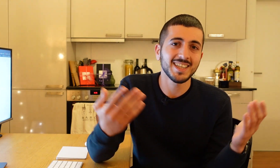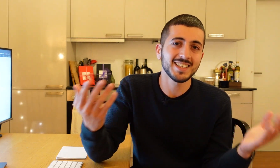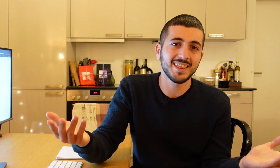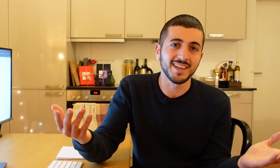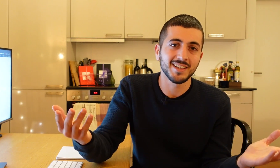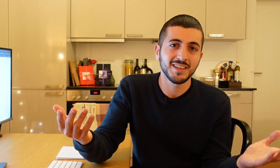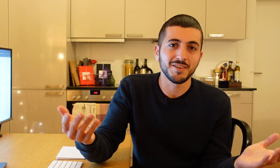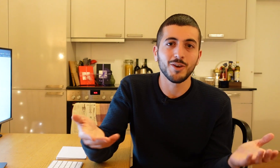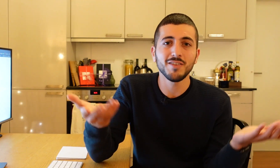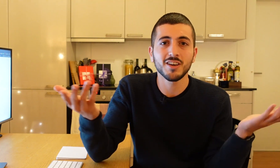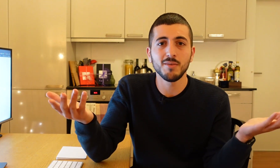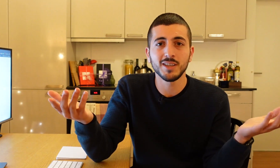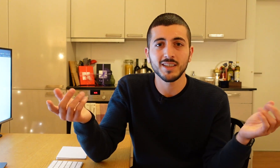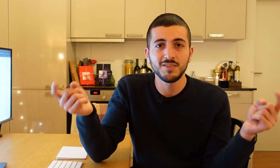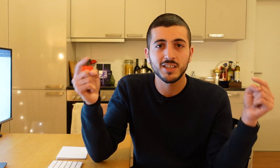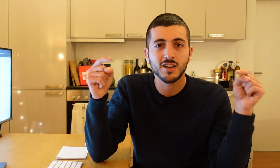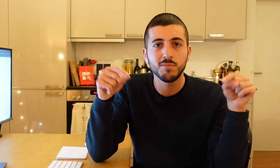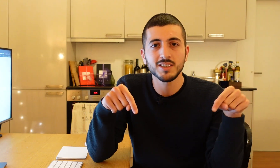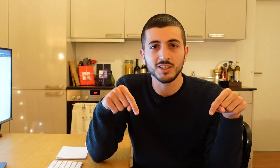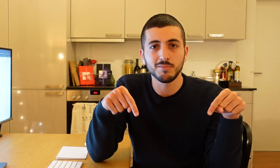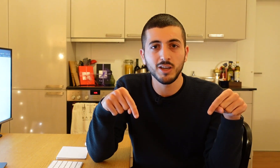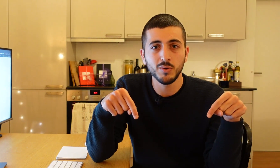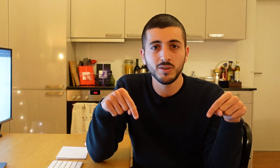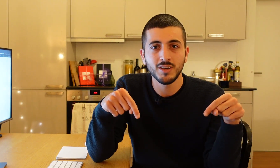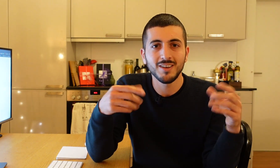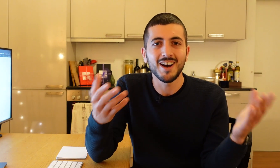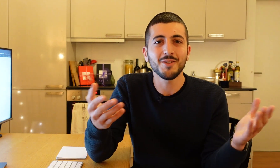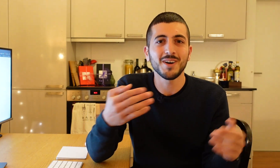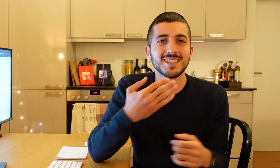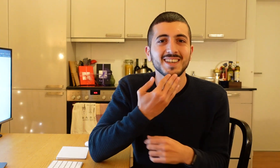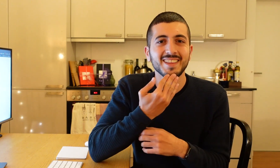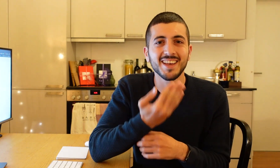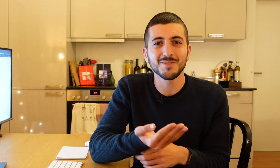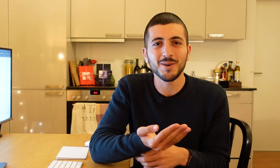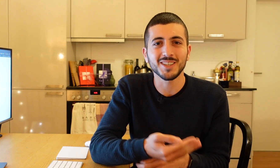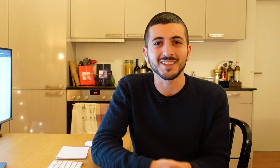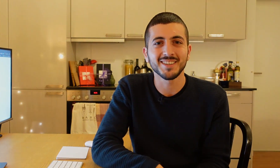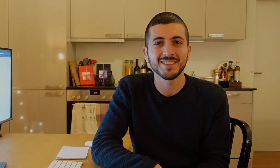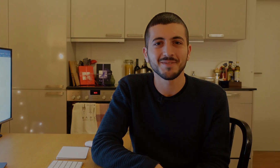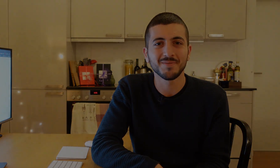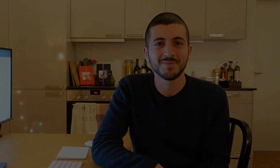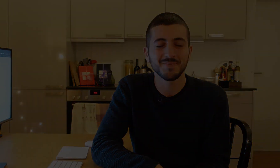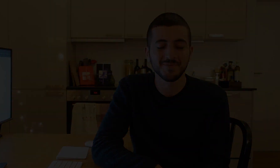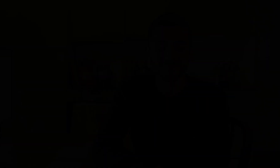I guess that's it then, if you have any comment, leave it in the comment section below. Otherwise, thanks for watching. you.